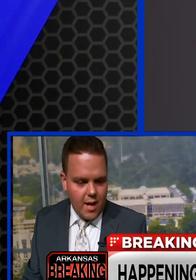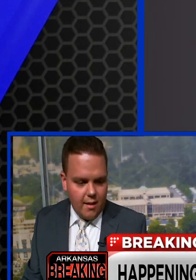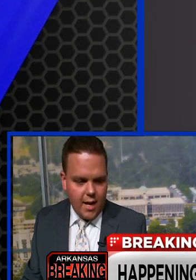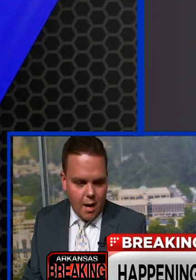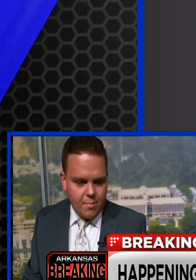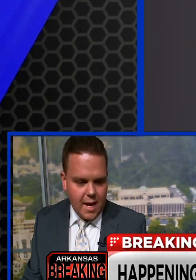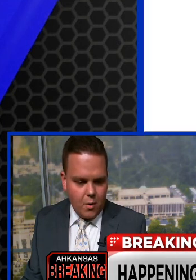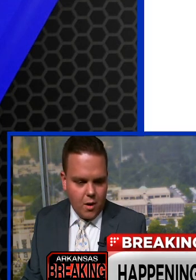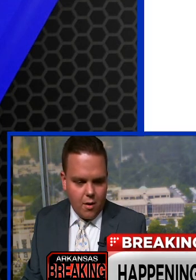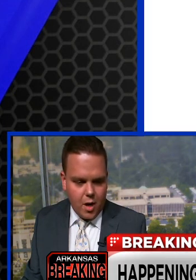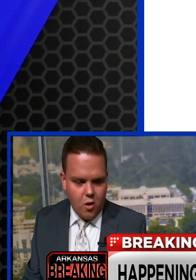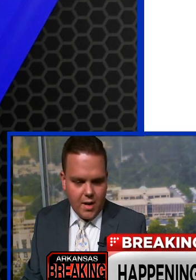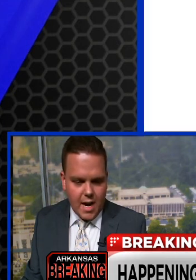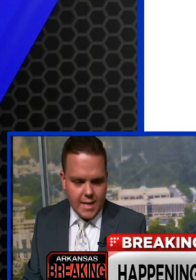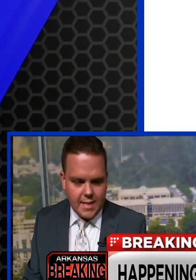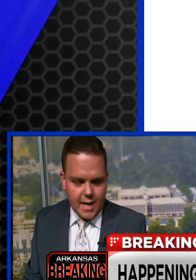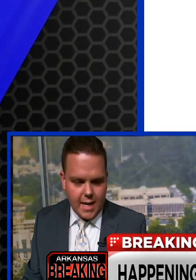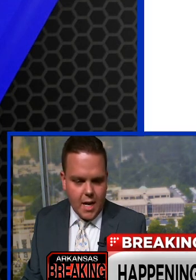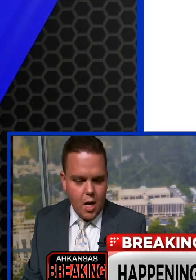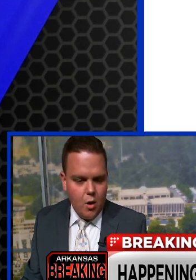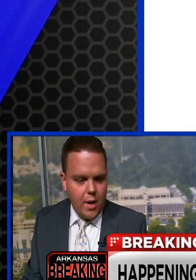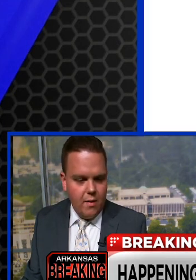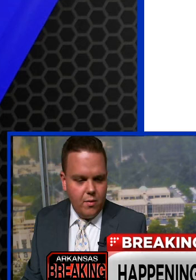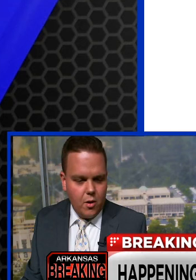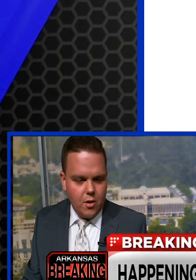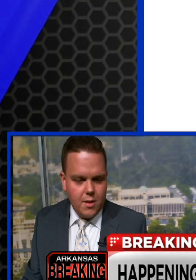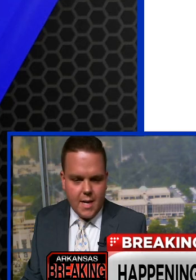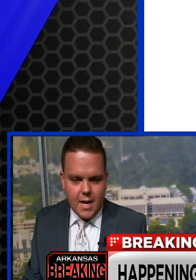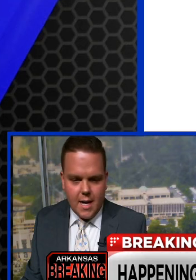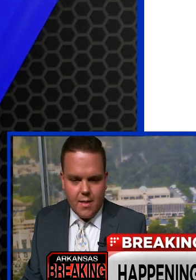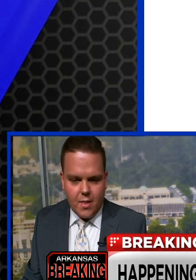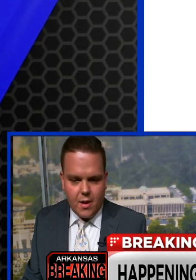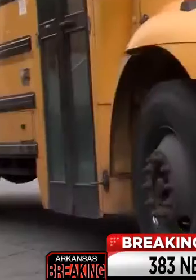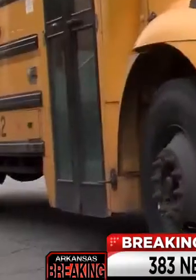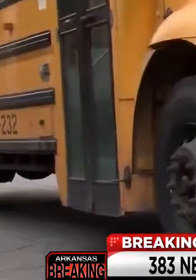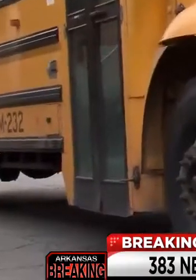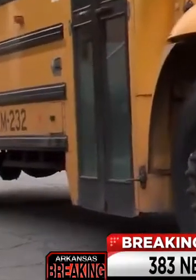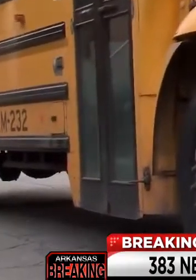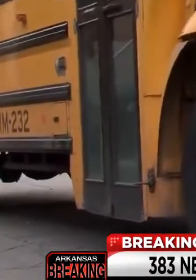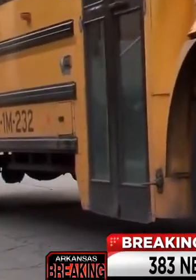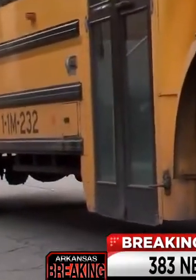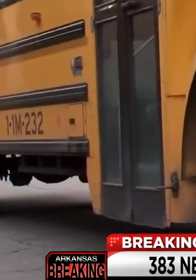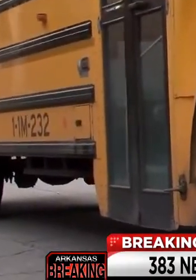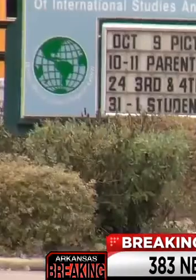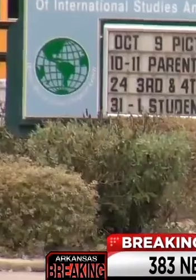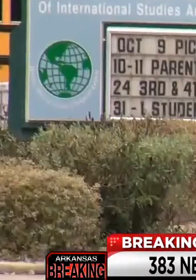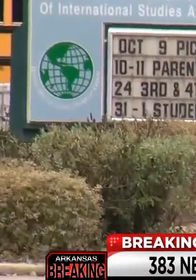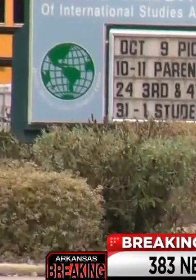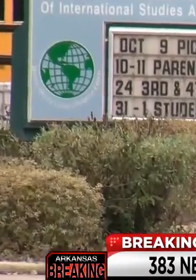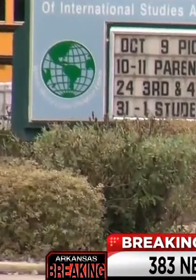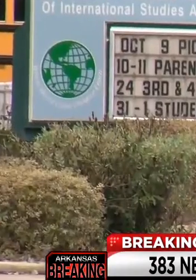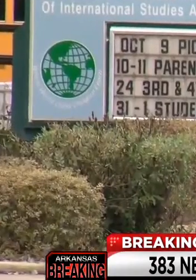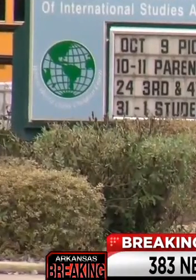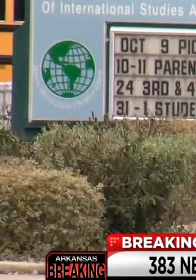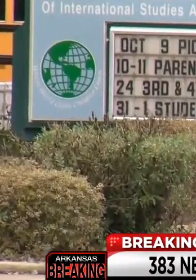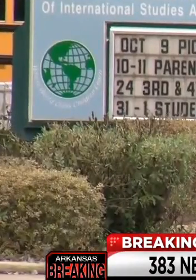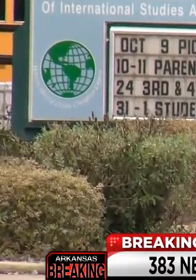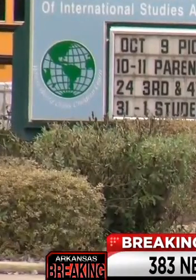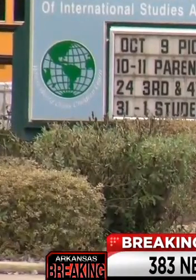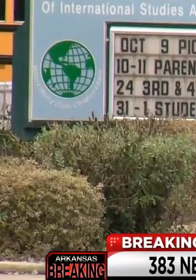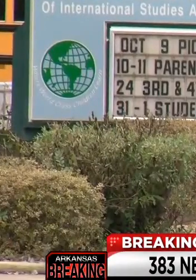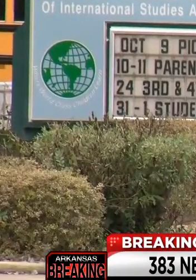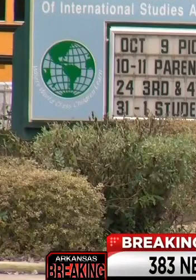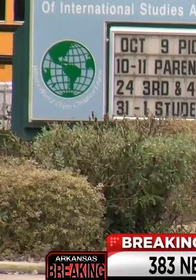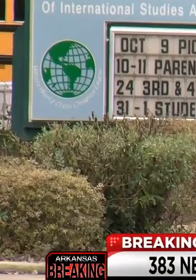his daily update regarding COVID-19. We have learned that there were 383 new positive